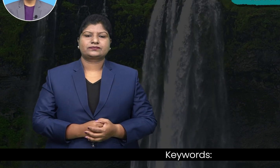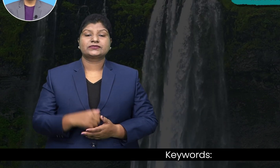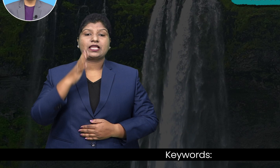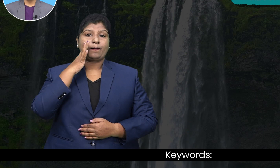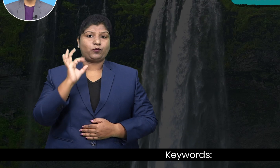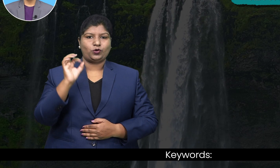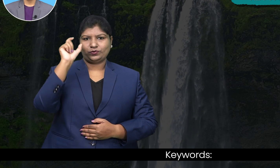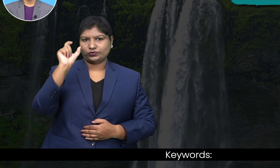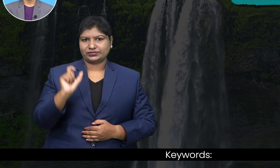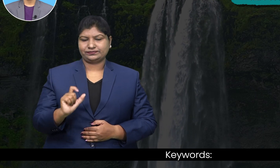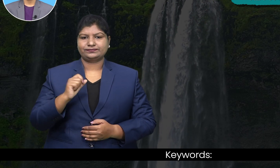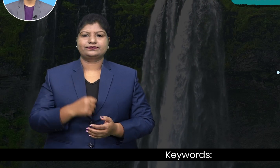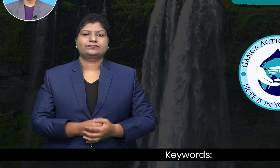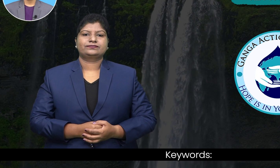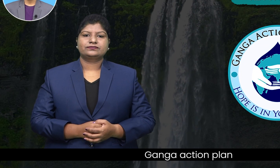keywords,